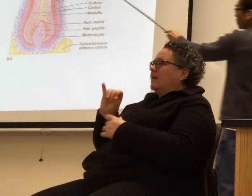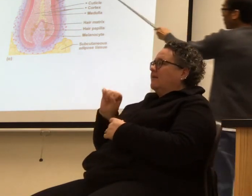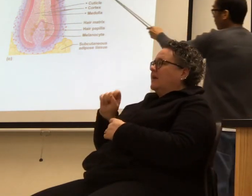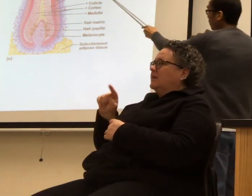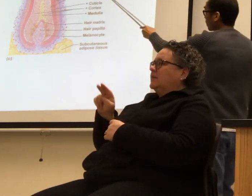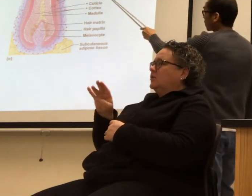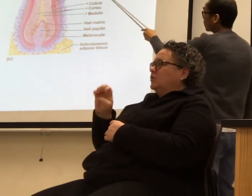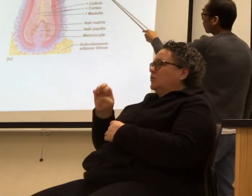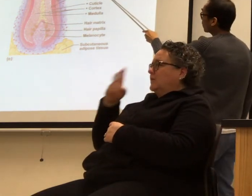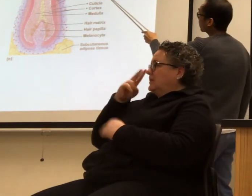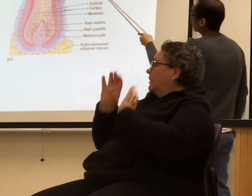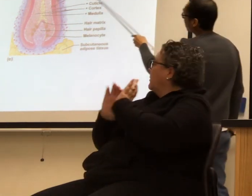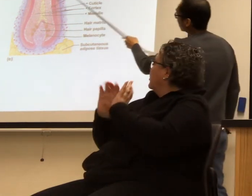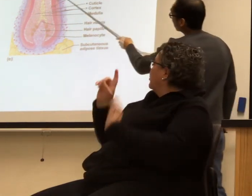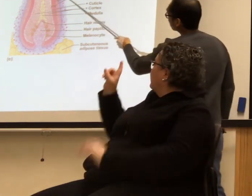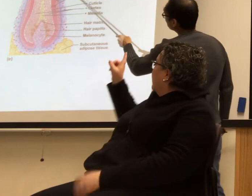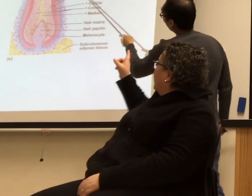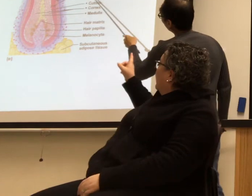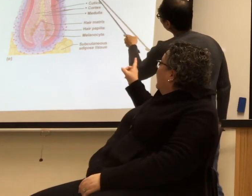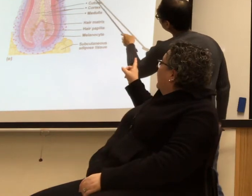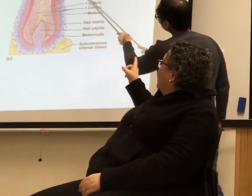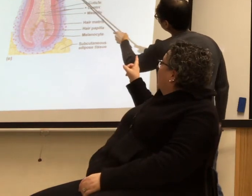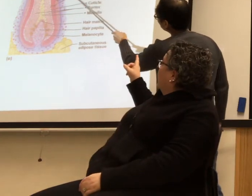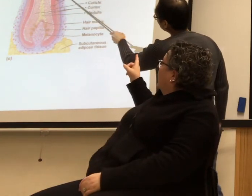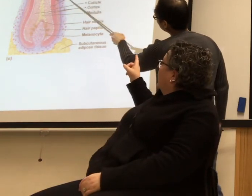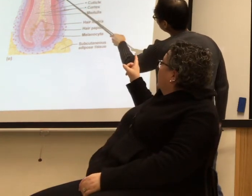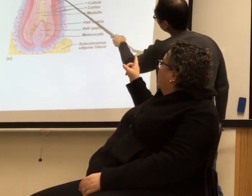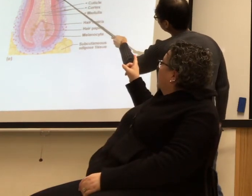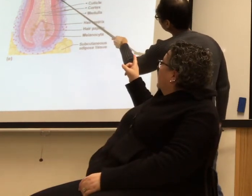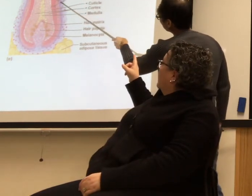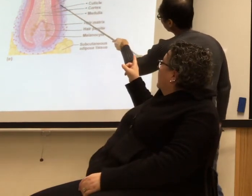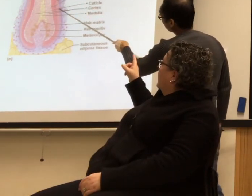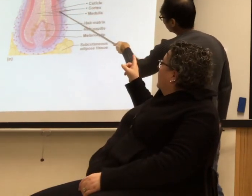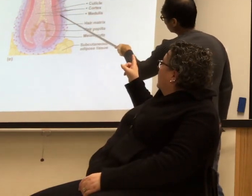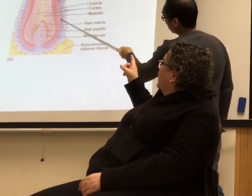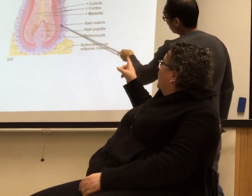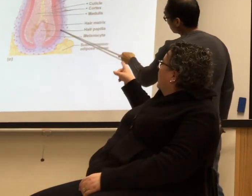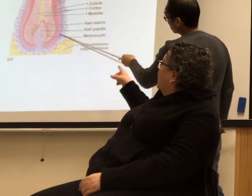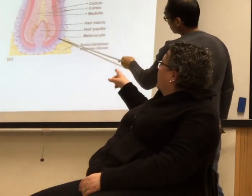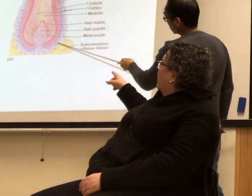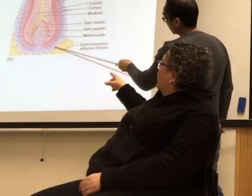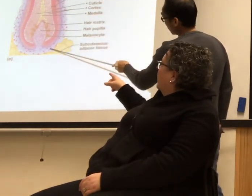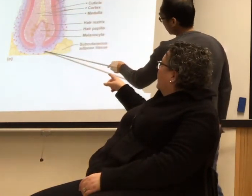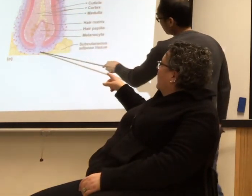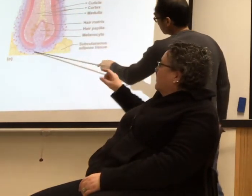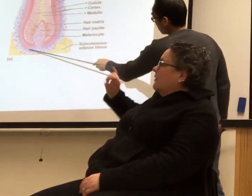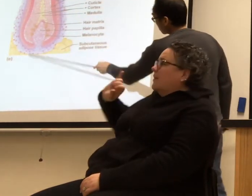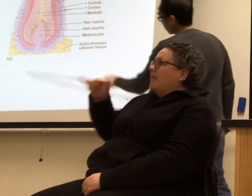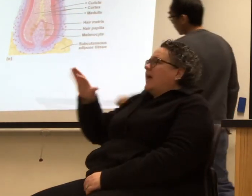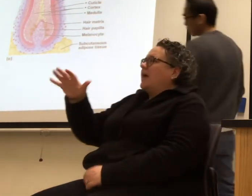there on the figure. If you're looking for it, and it's pointing to just this bluish